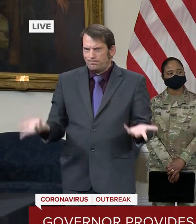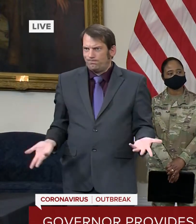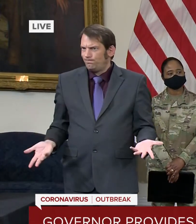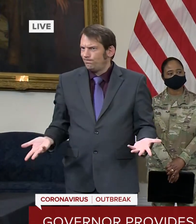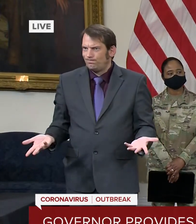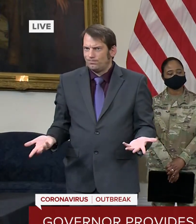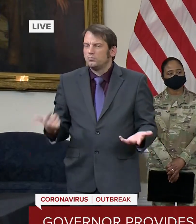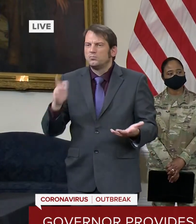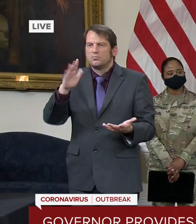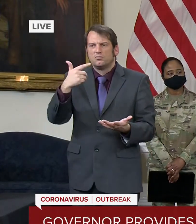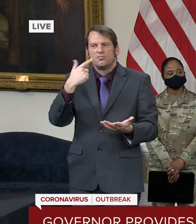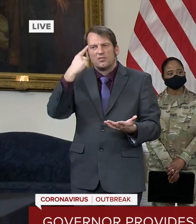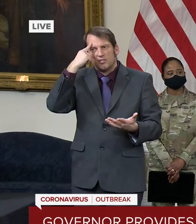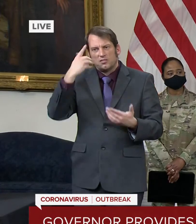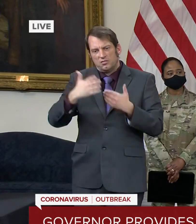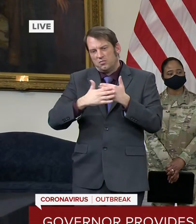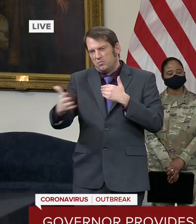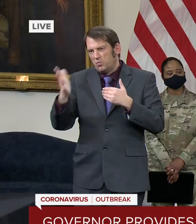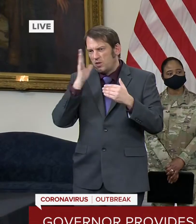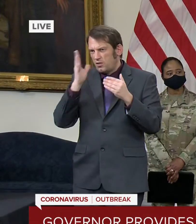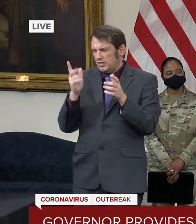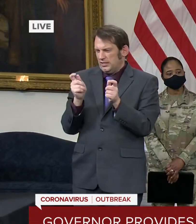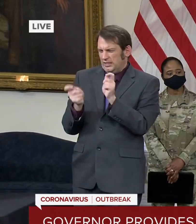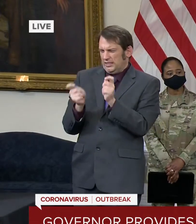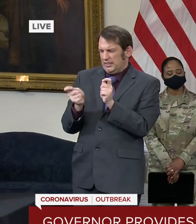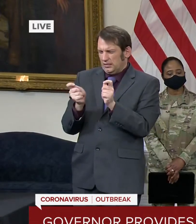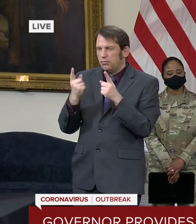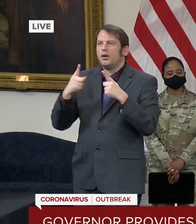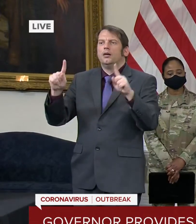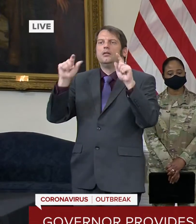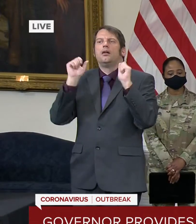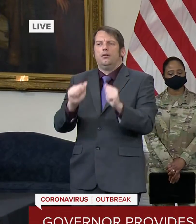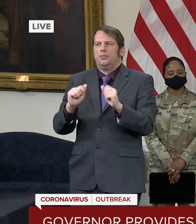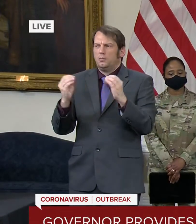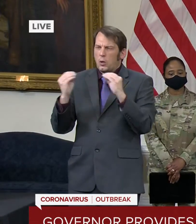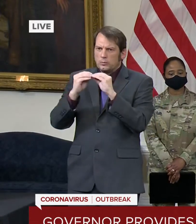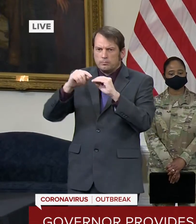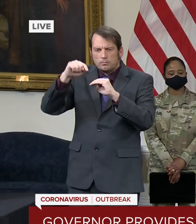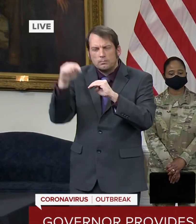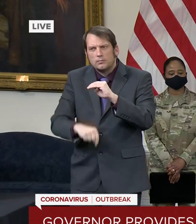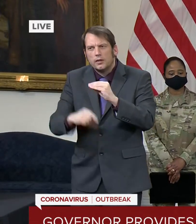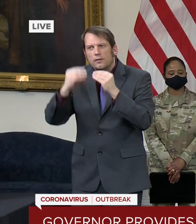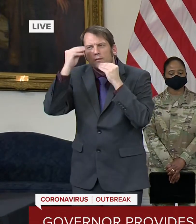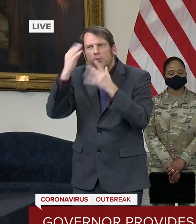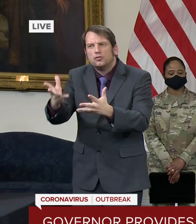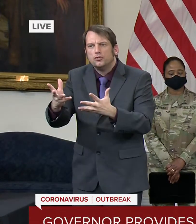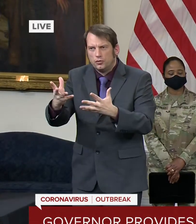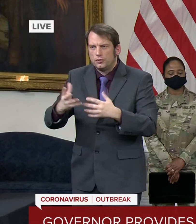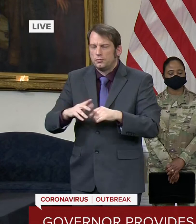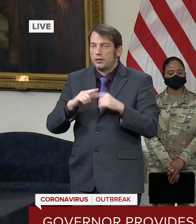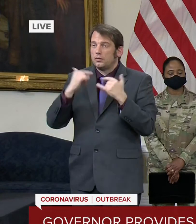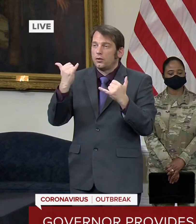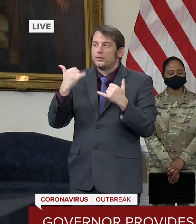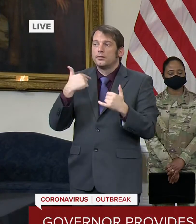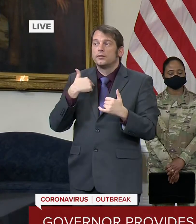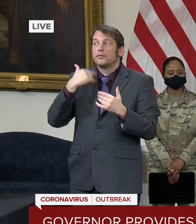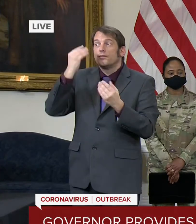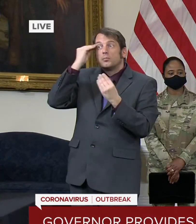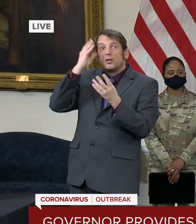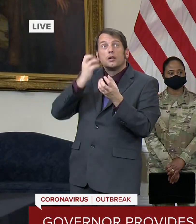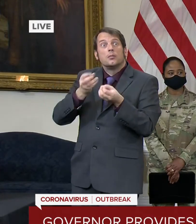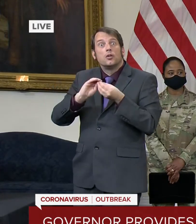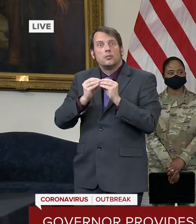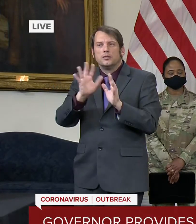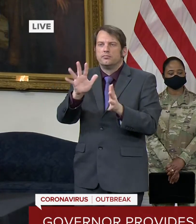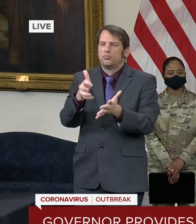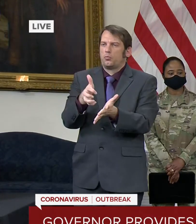and even more detailed and probably more accurate as we move forward. But we know pretty rough numbers. Like we had a real number on the number